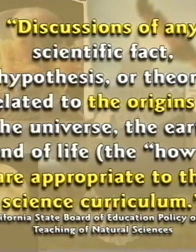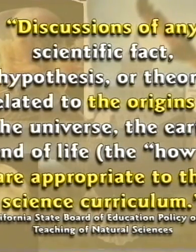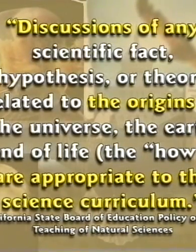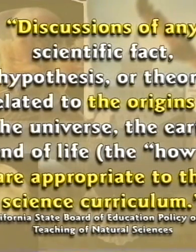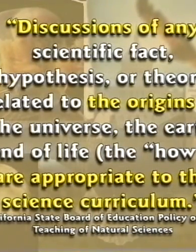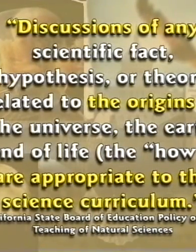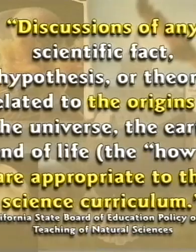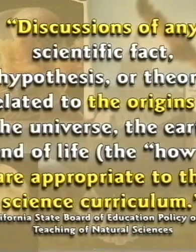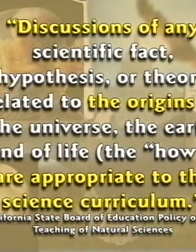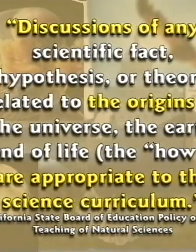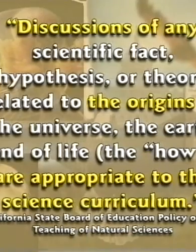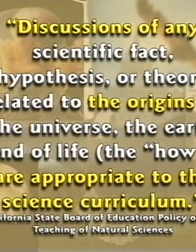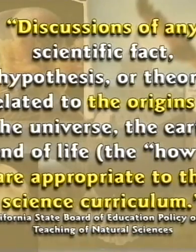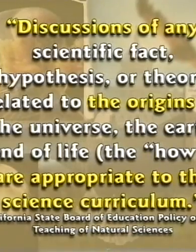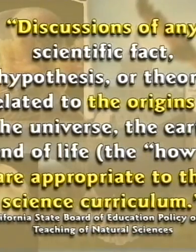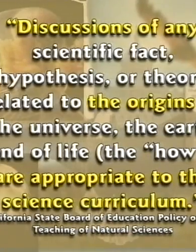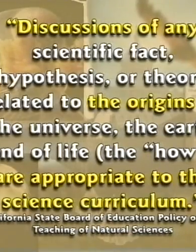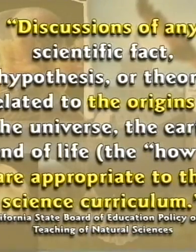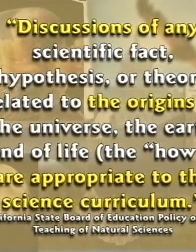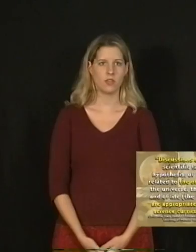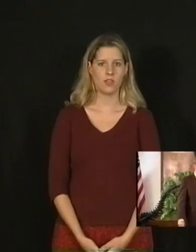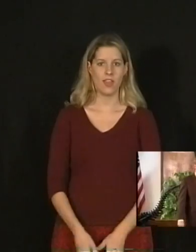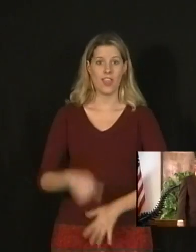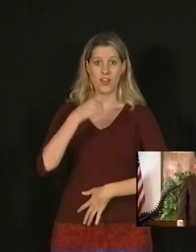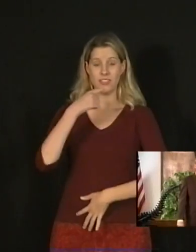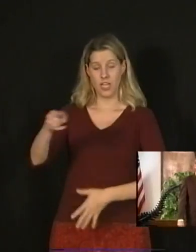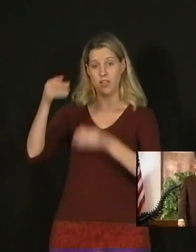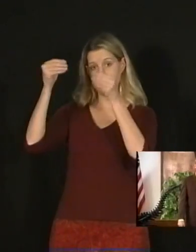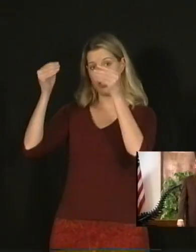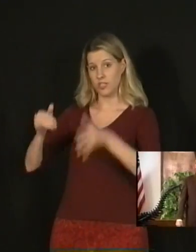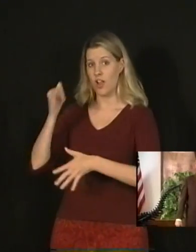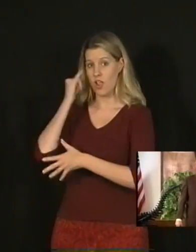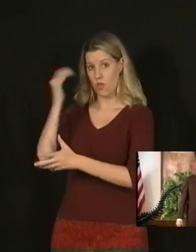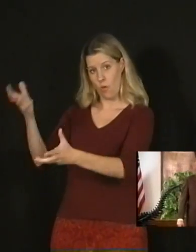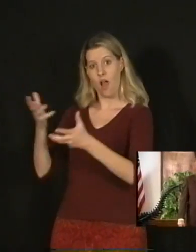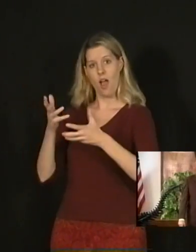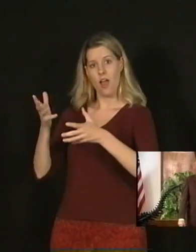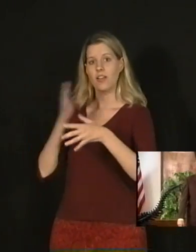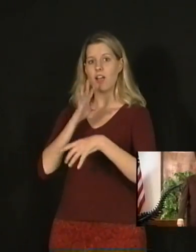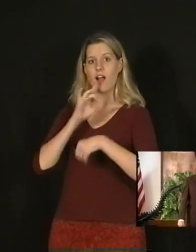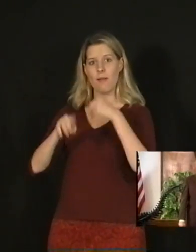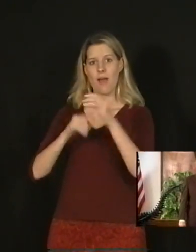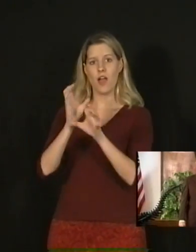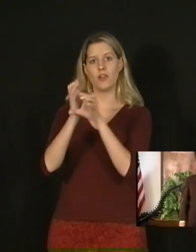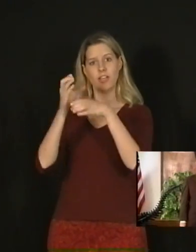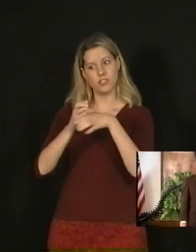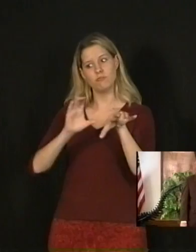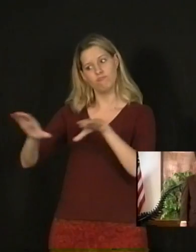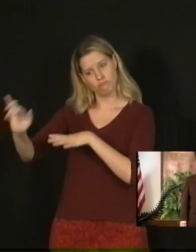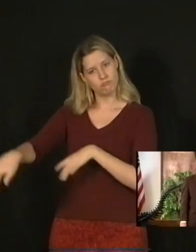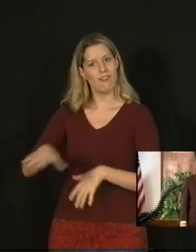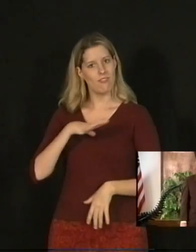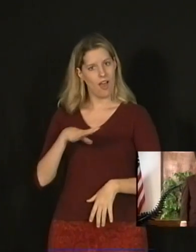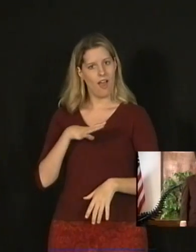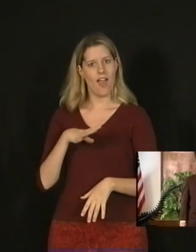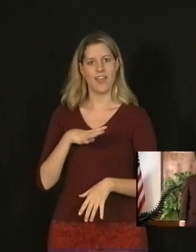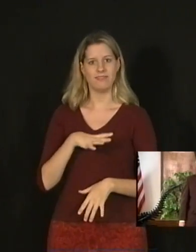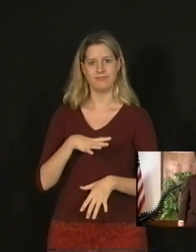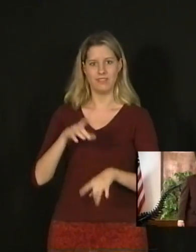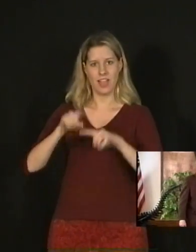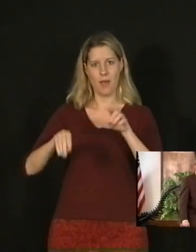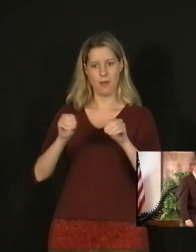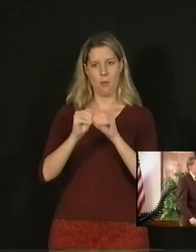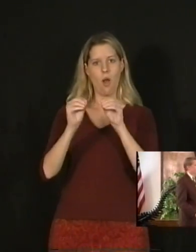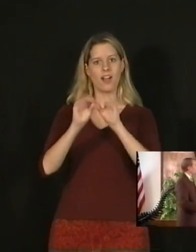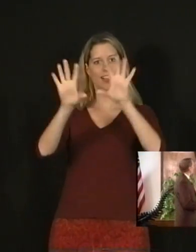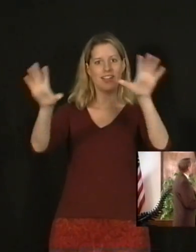the how, are appropriate to the science curriculum. They're telling their teachers, if you want to talk about creation, do it. Can't be more clear